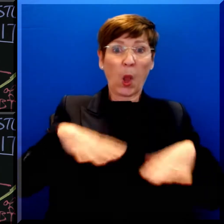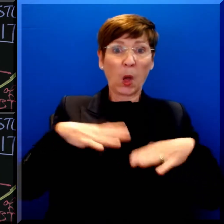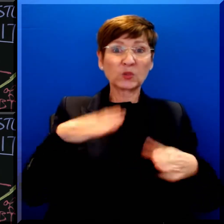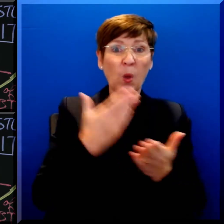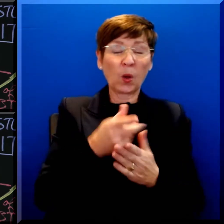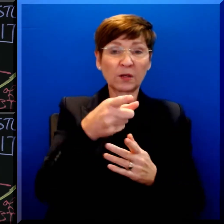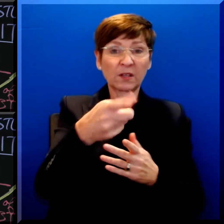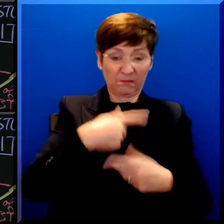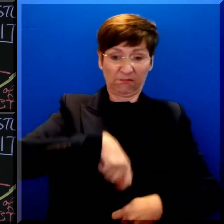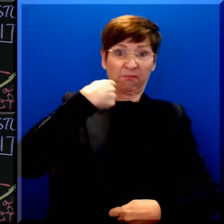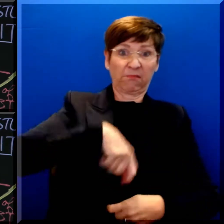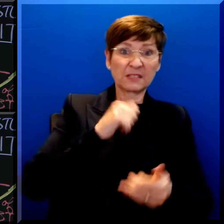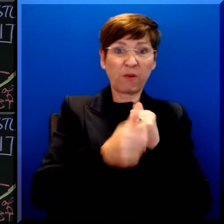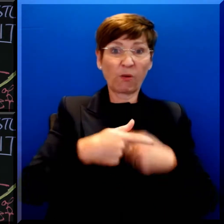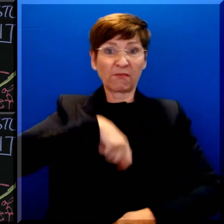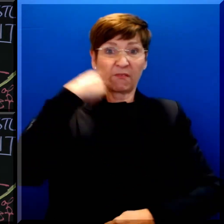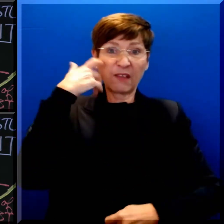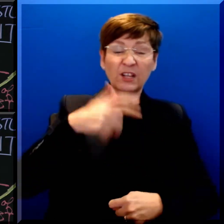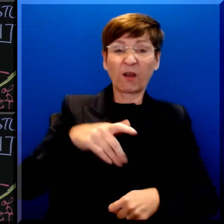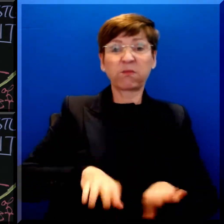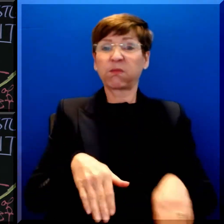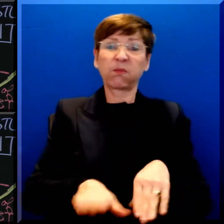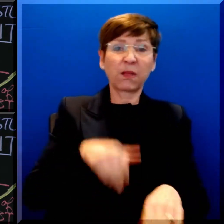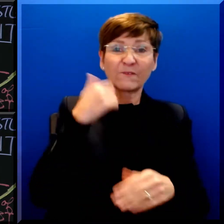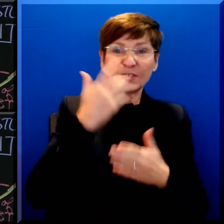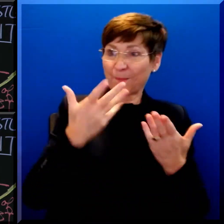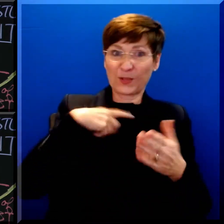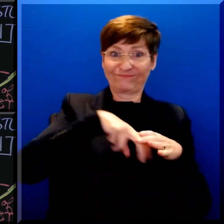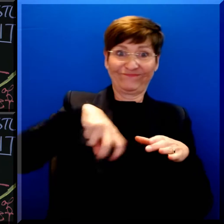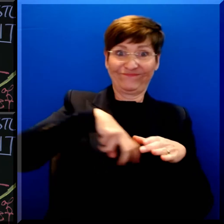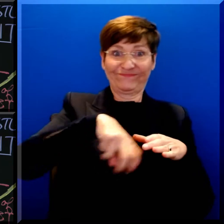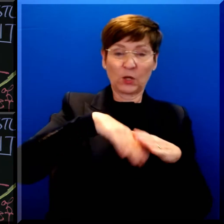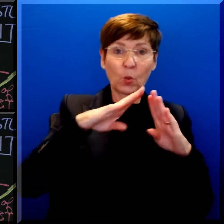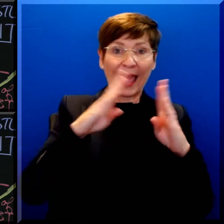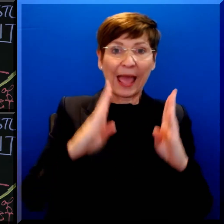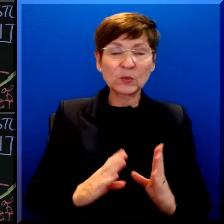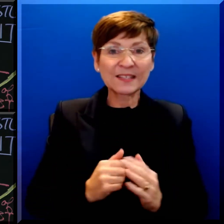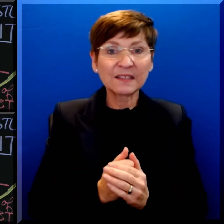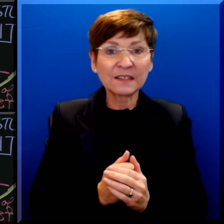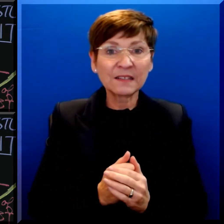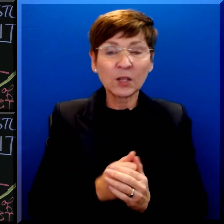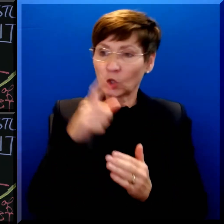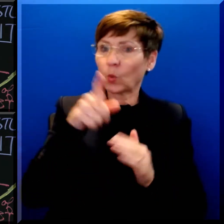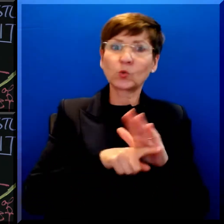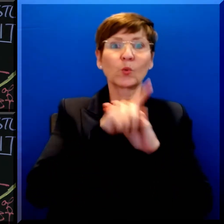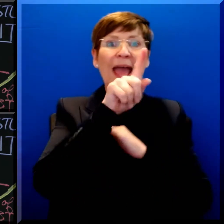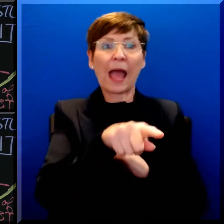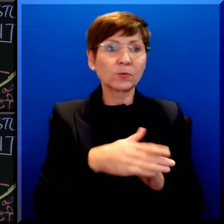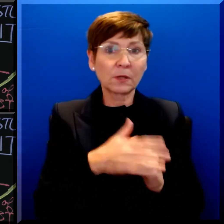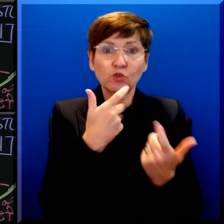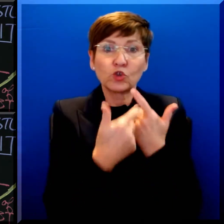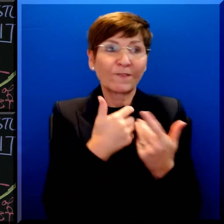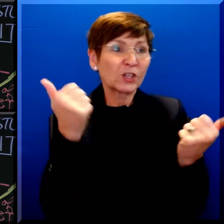work. Maybe you're waiting to get a haircut or waiting for a graduation party. We are waiting, on a serious note, for systemic